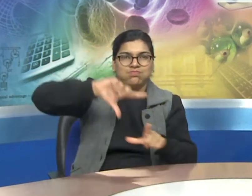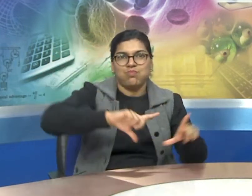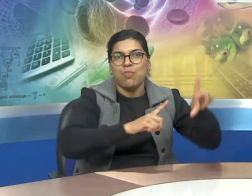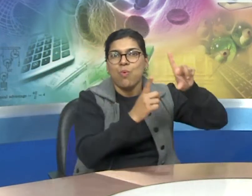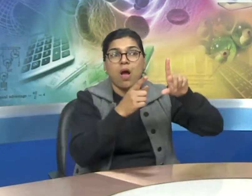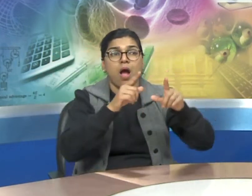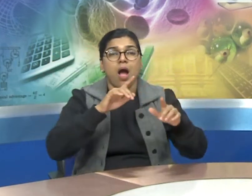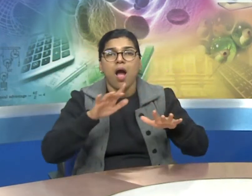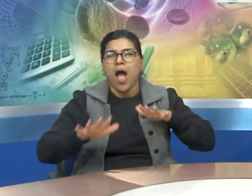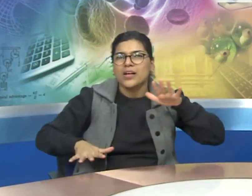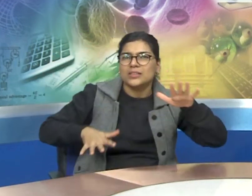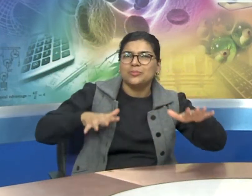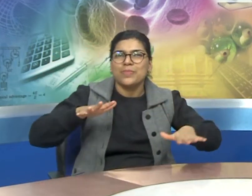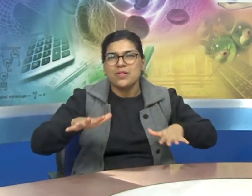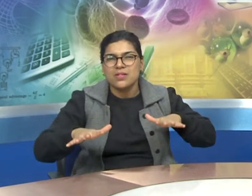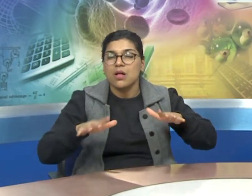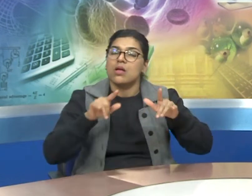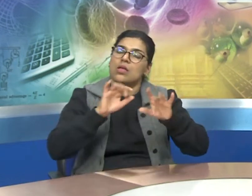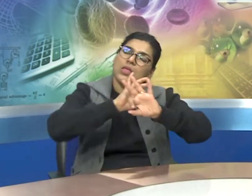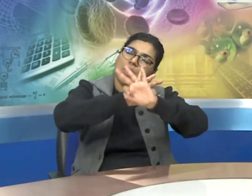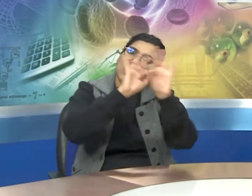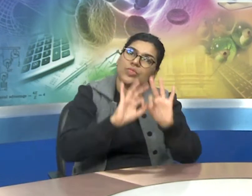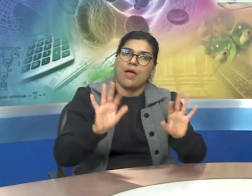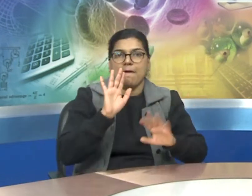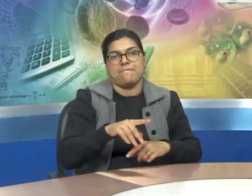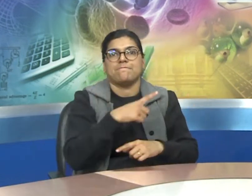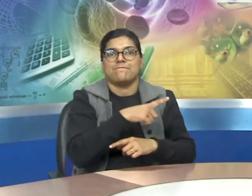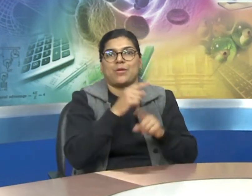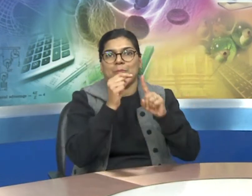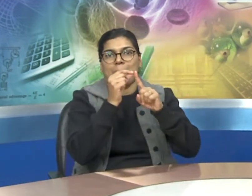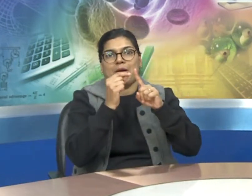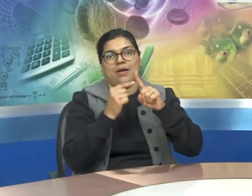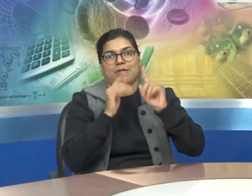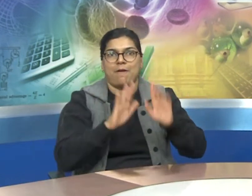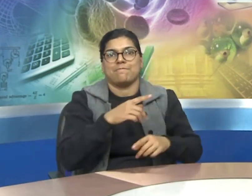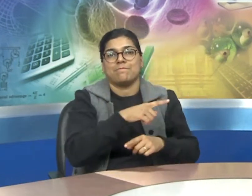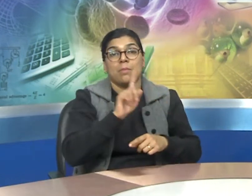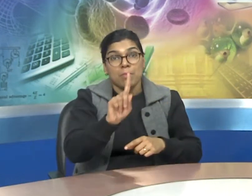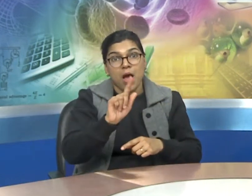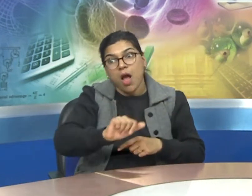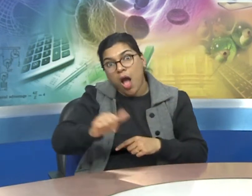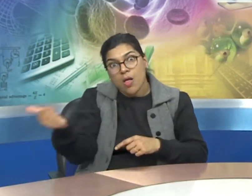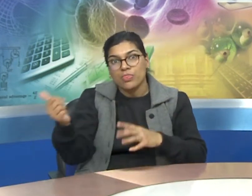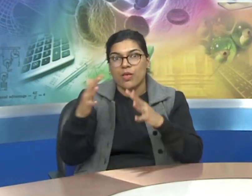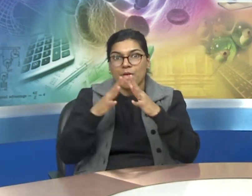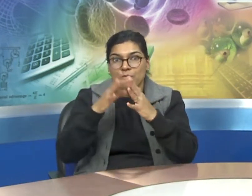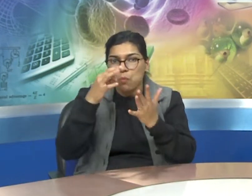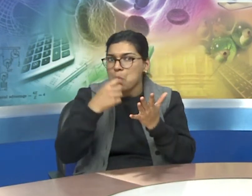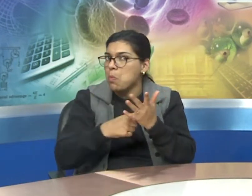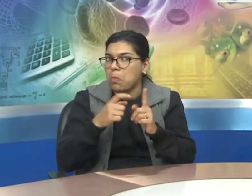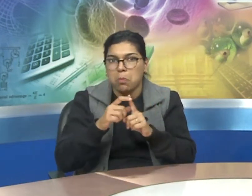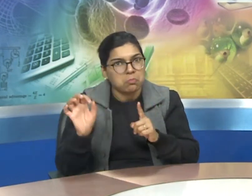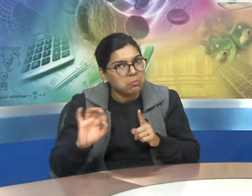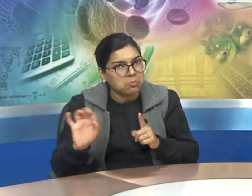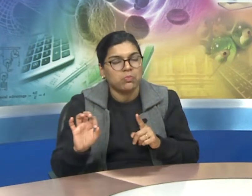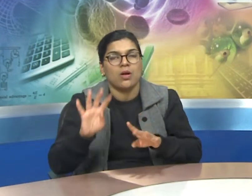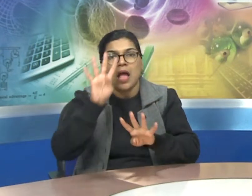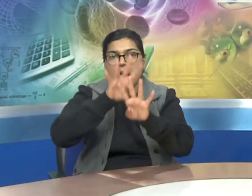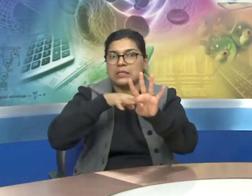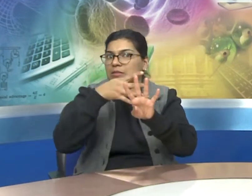your requirement, and accordingly that content would appear on the screen from right to left or